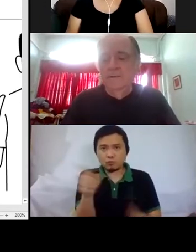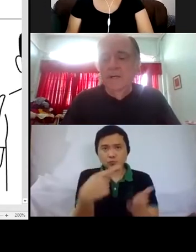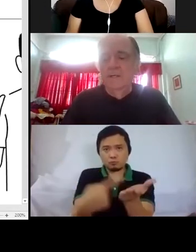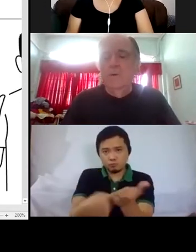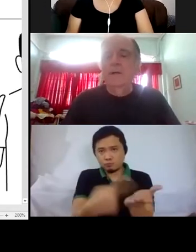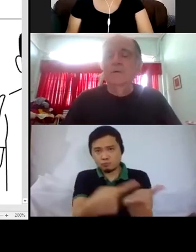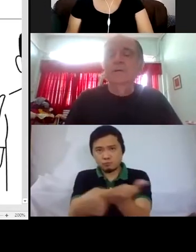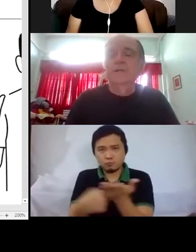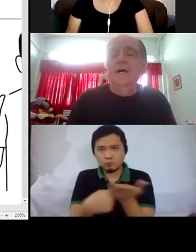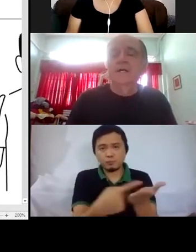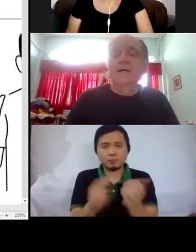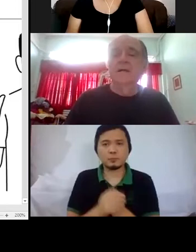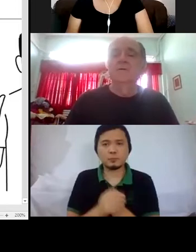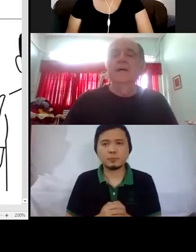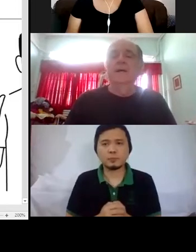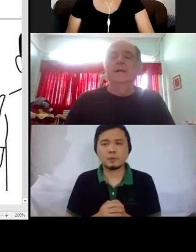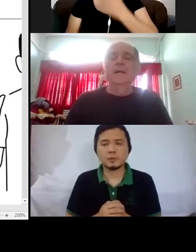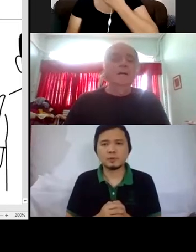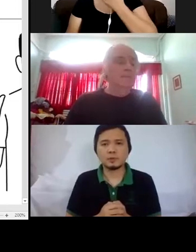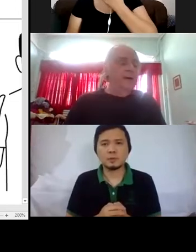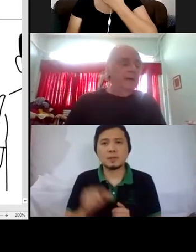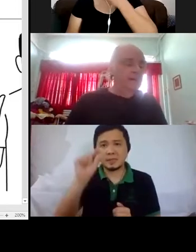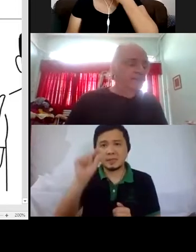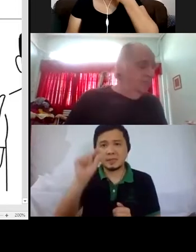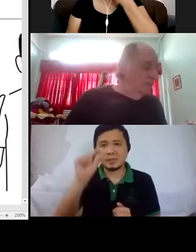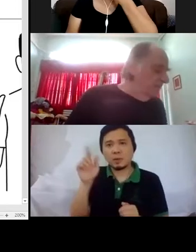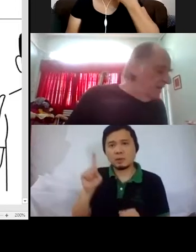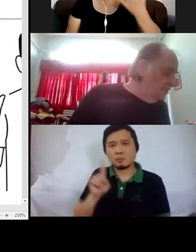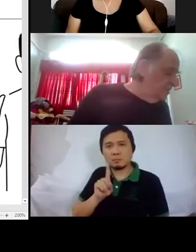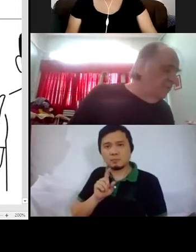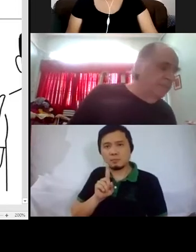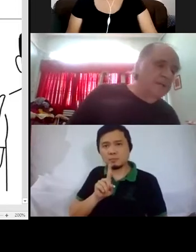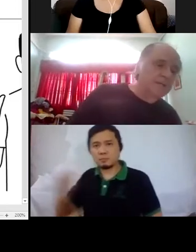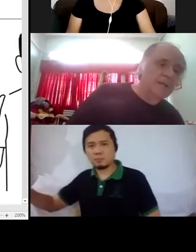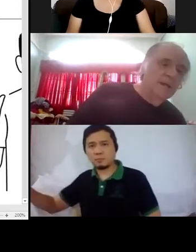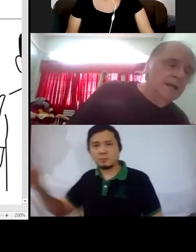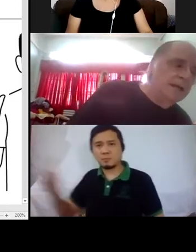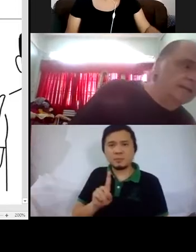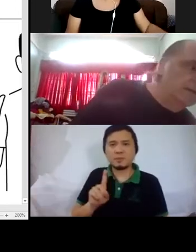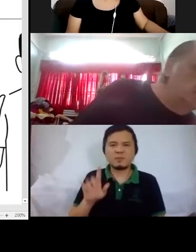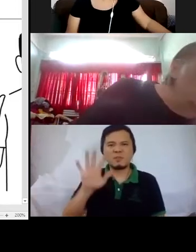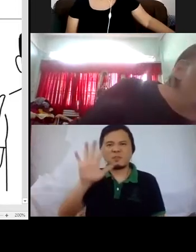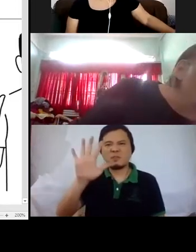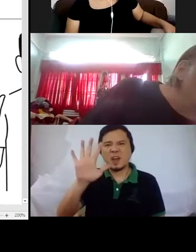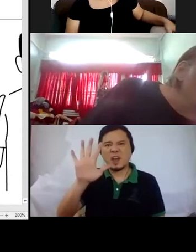Okay? So why don't you discuss that a little bit, and then I'll come back in 5 to 7 minutes, and